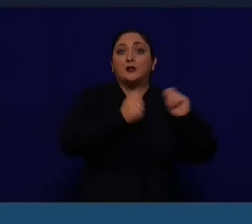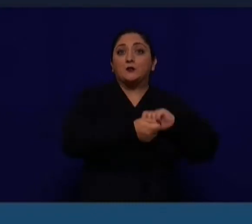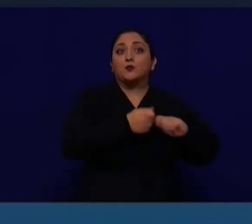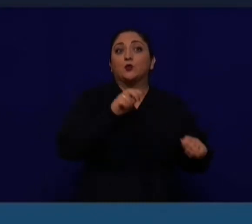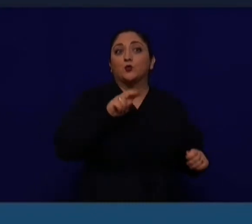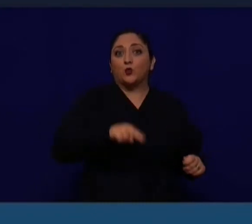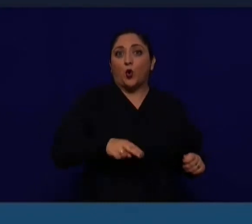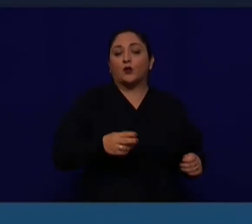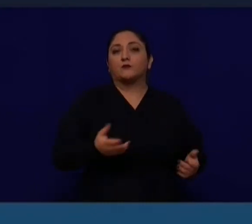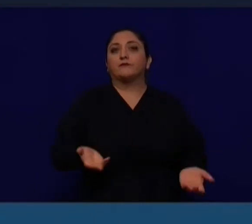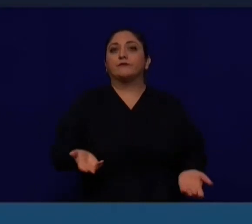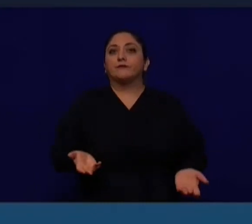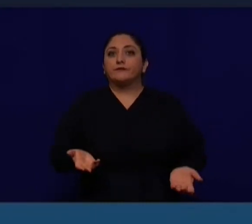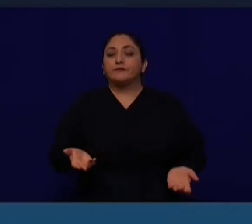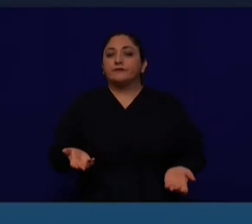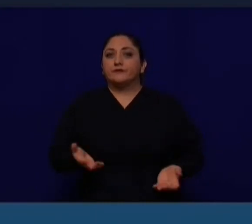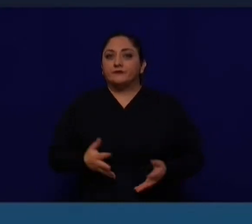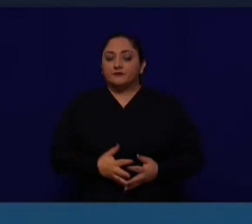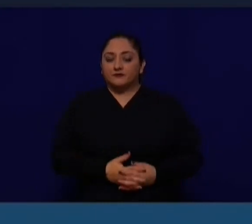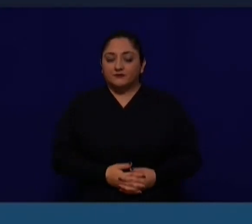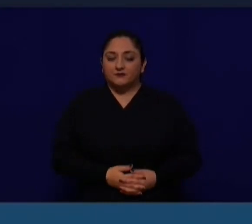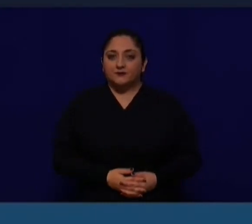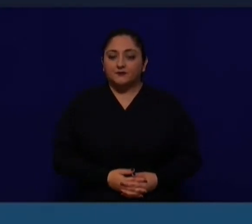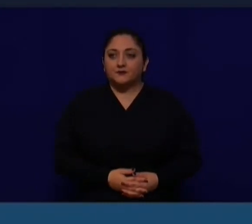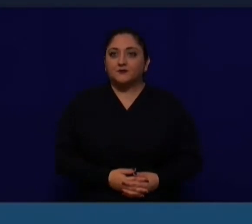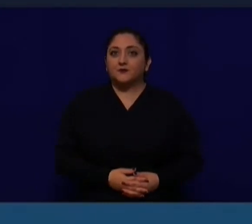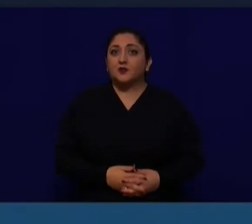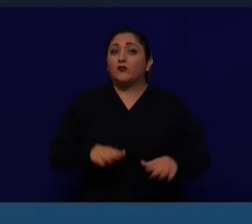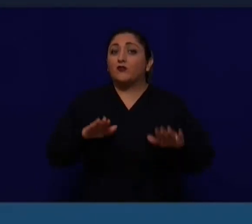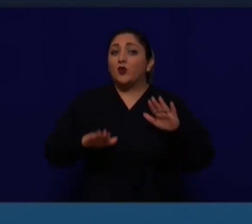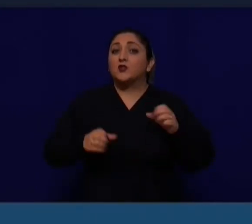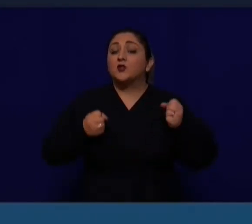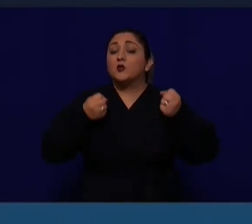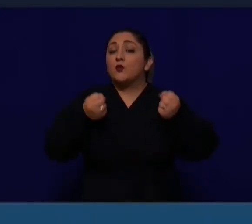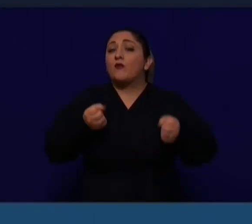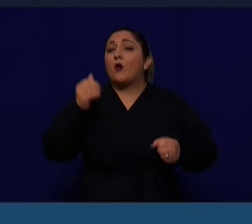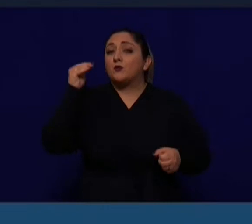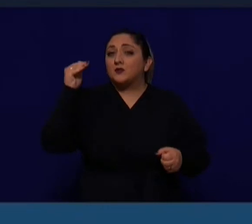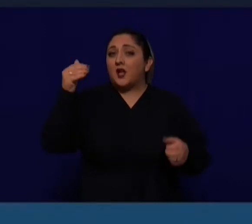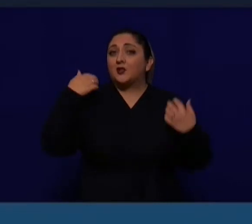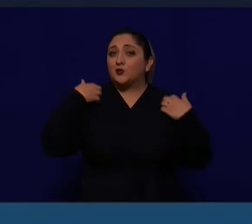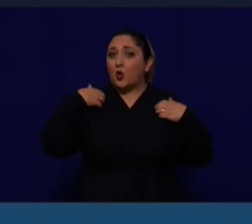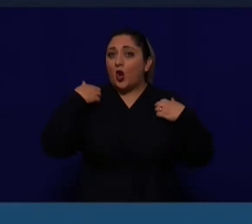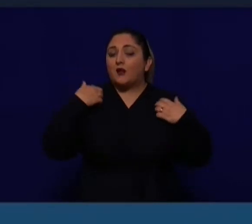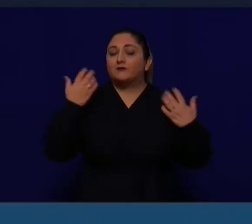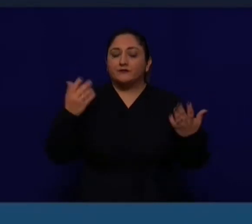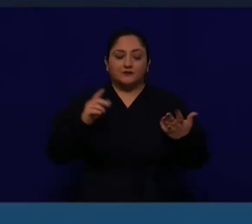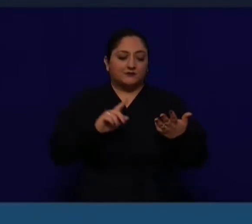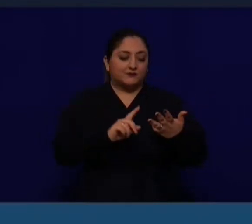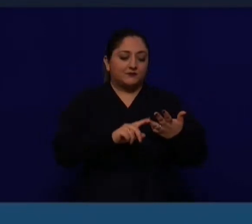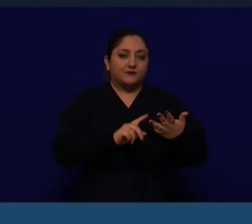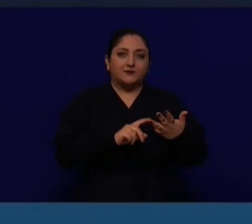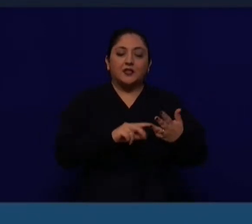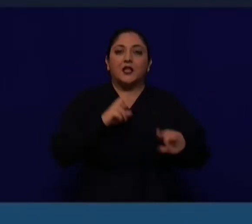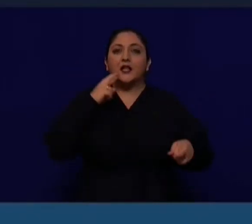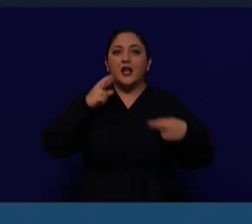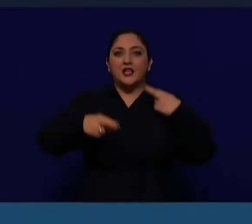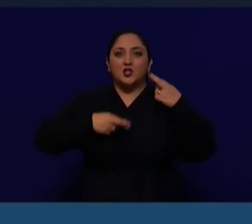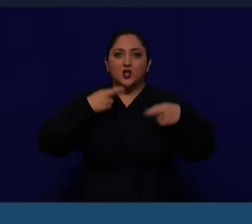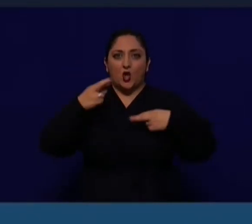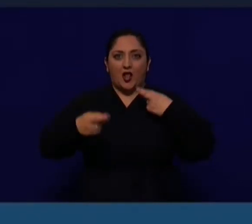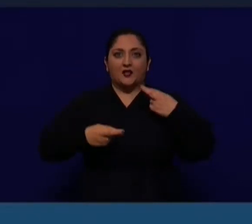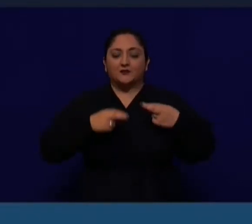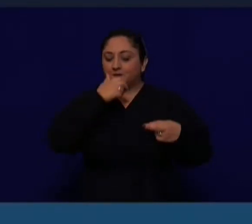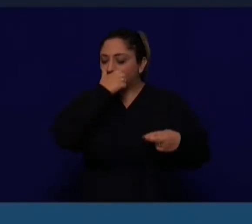dat l-ġimgħat jaħdmu iktar mid-dar l-istudenti. Ir-raba waħda dwar ir-ristoranti. Il-ġimgħa